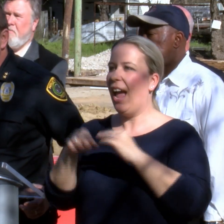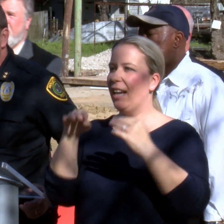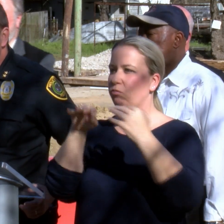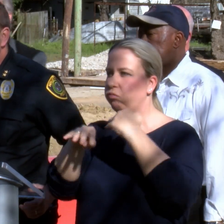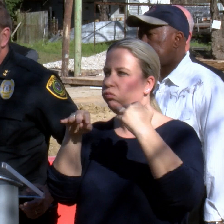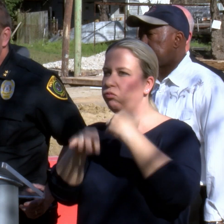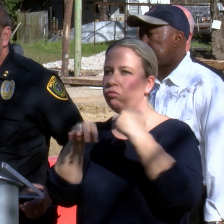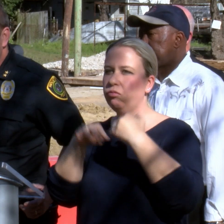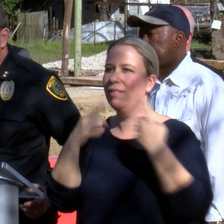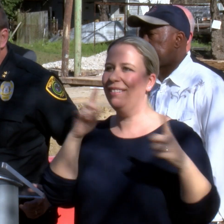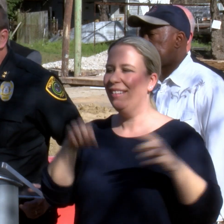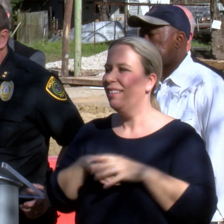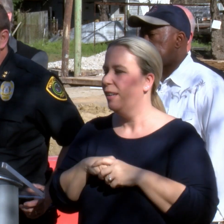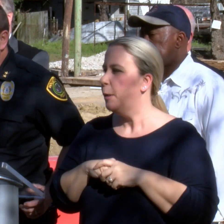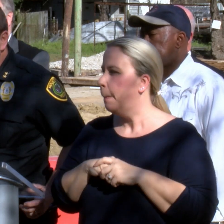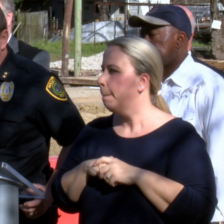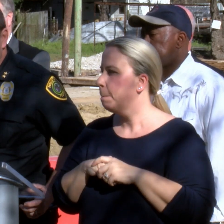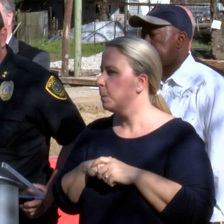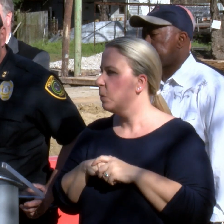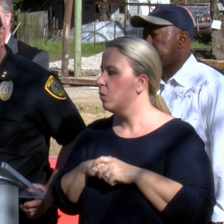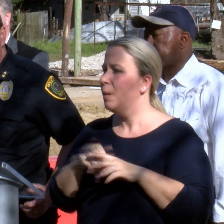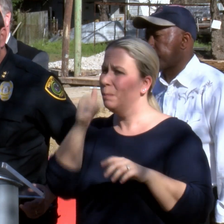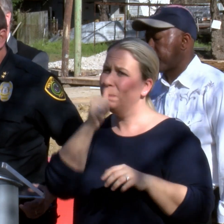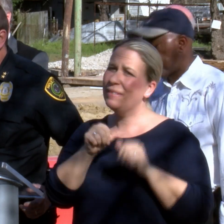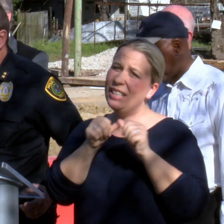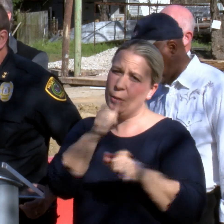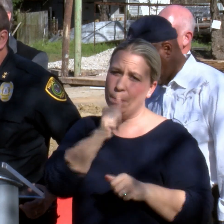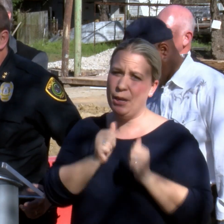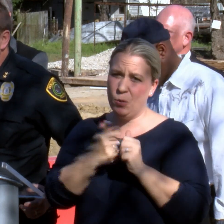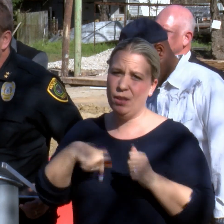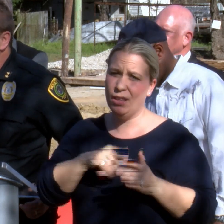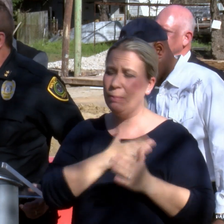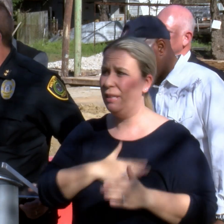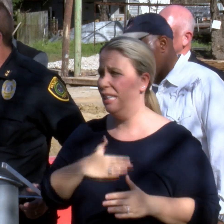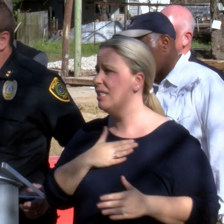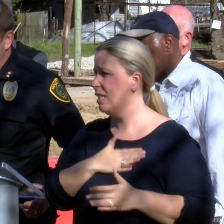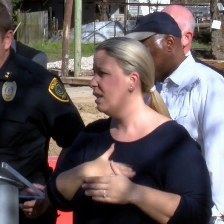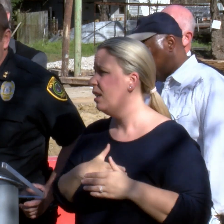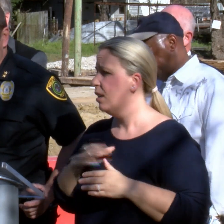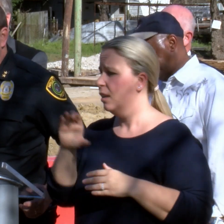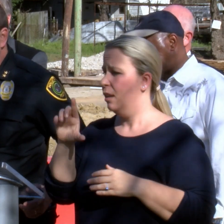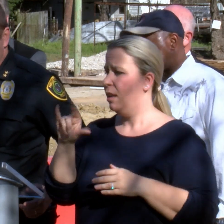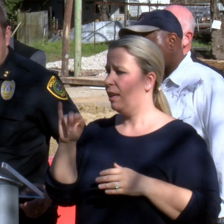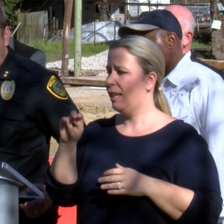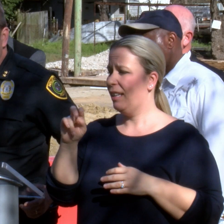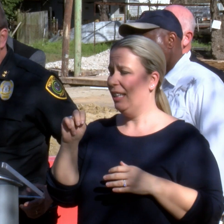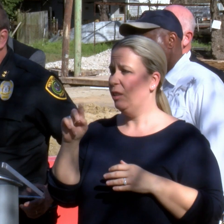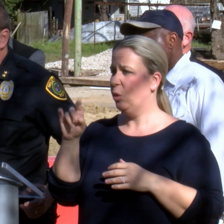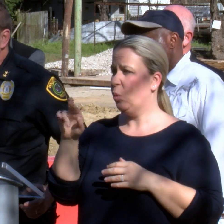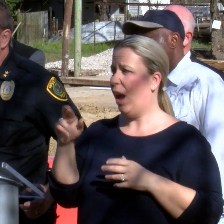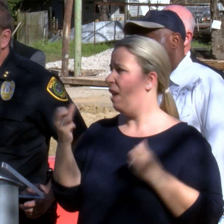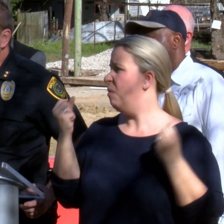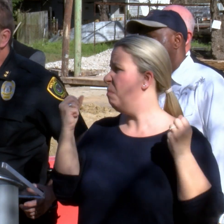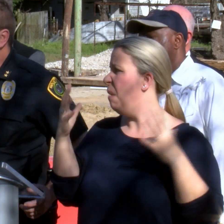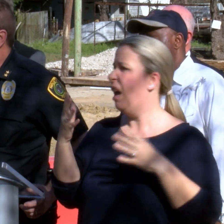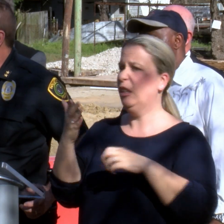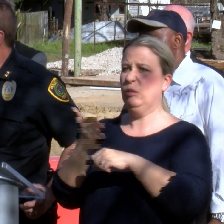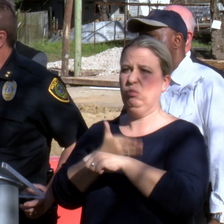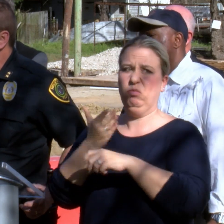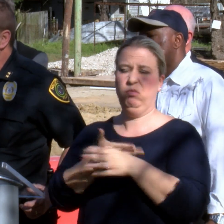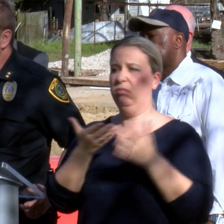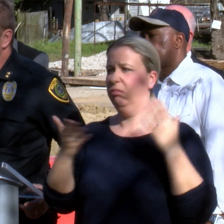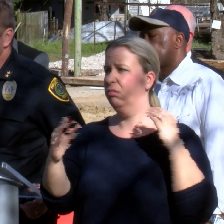moving again. We only ask that you continue with patience for us while we continue to hold Clinton Drive. As you can see, there's a lot of construction going on here.